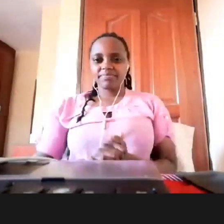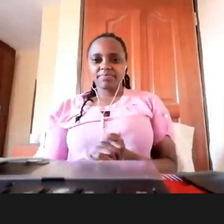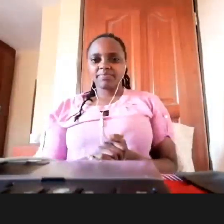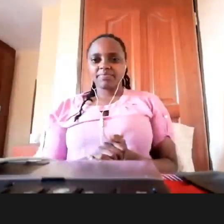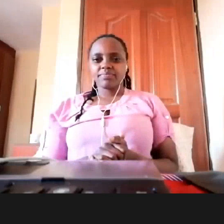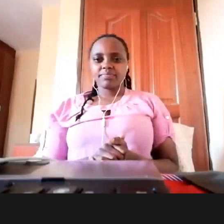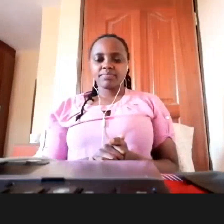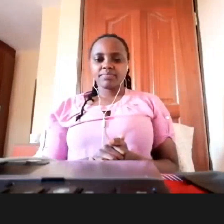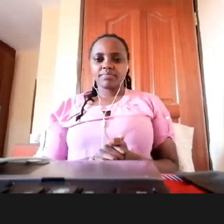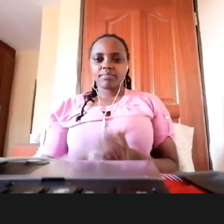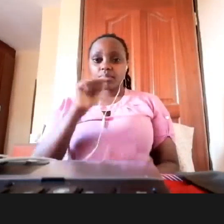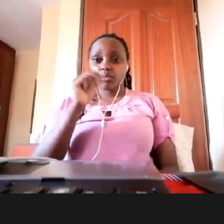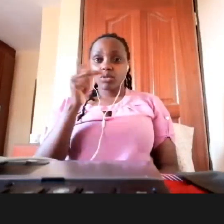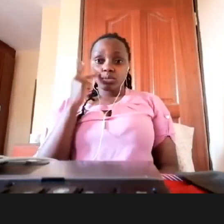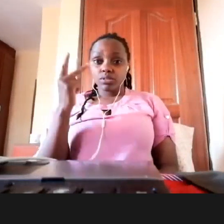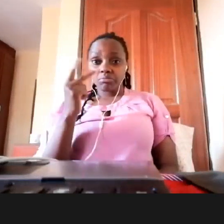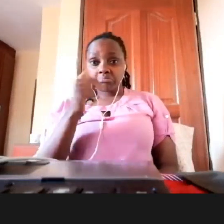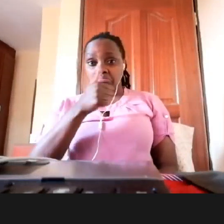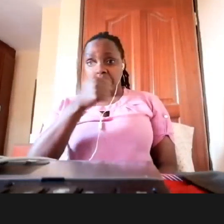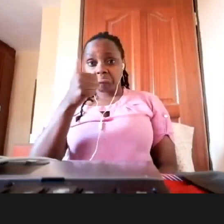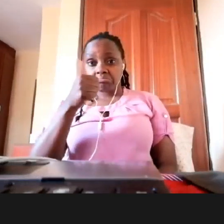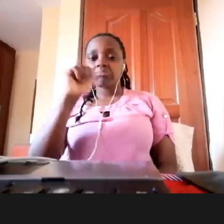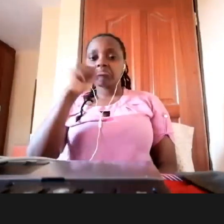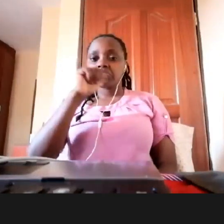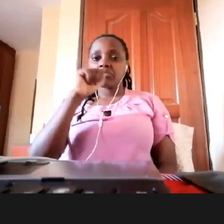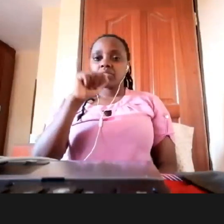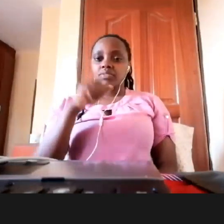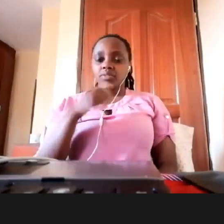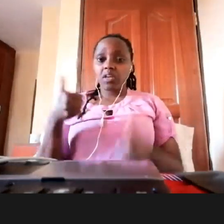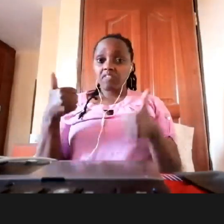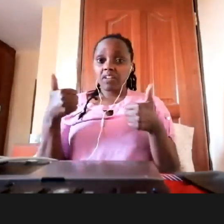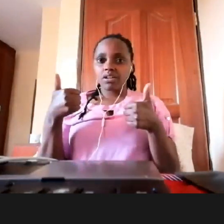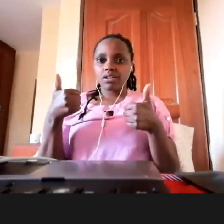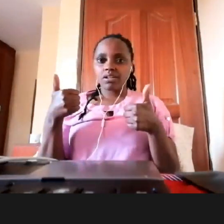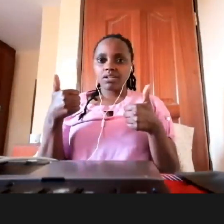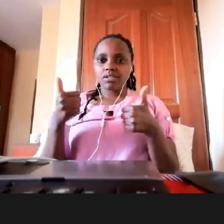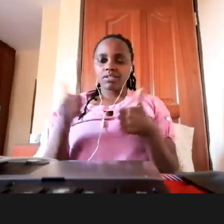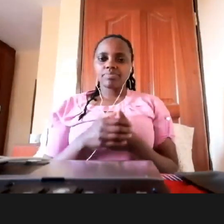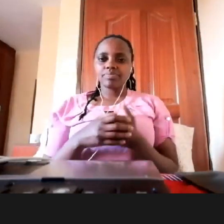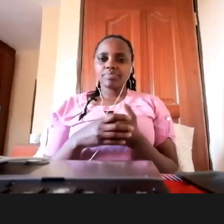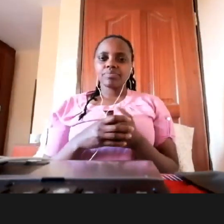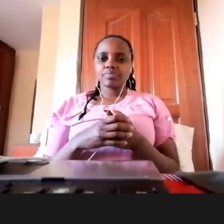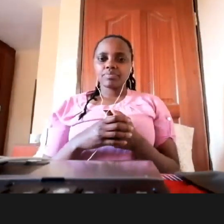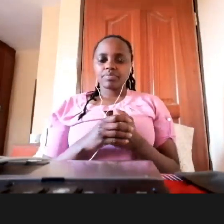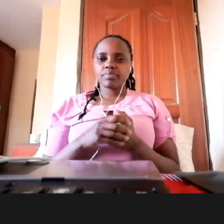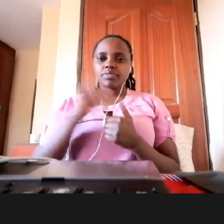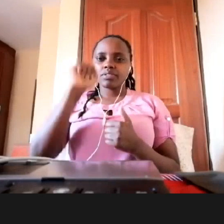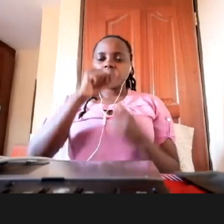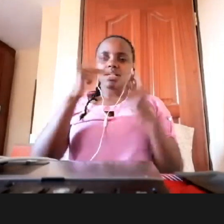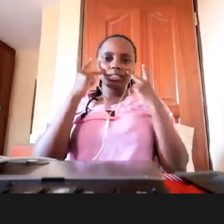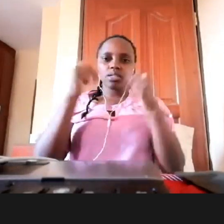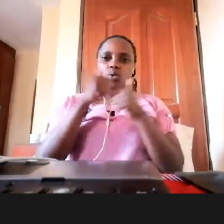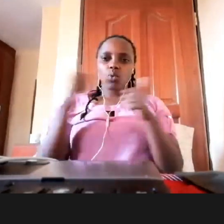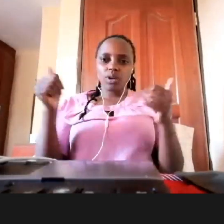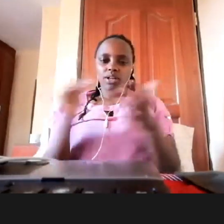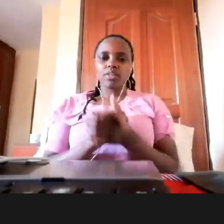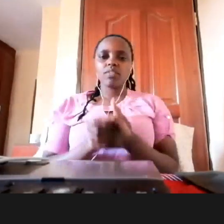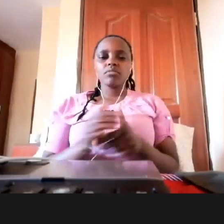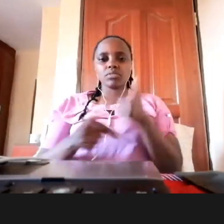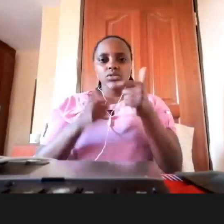Can you? Yeah. Should be fine, right? Yes, we can see you and we can hear you. Please